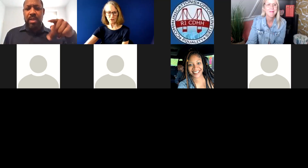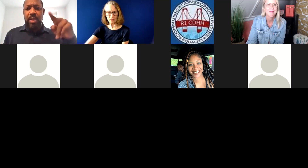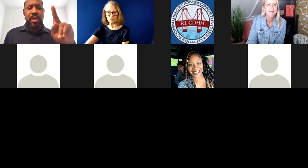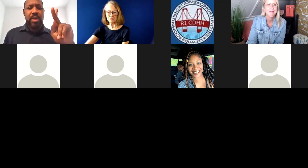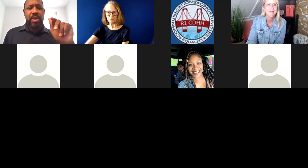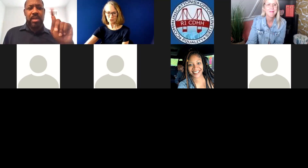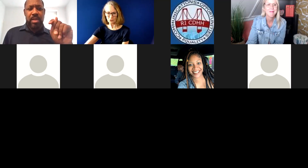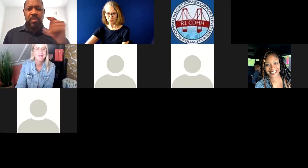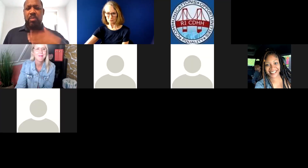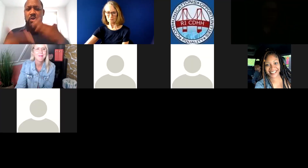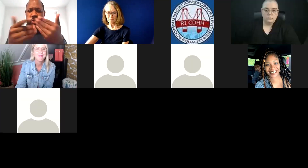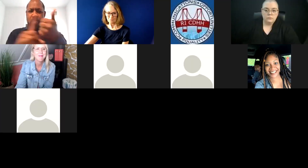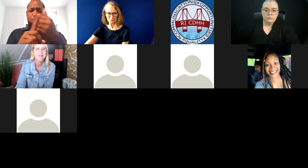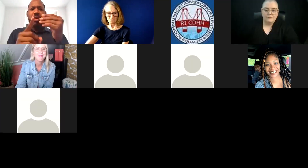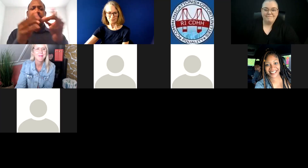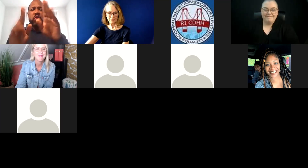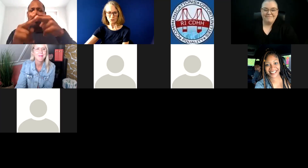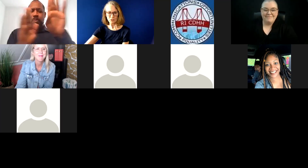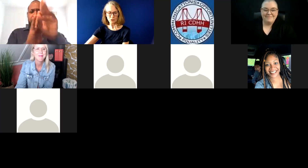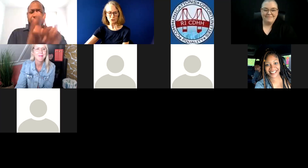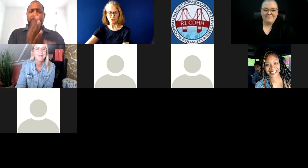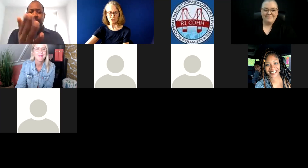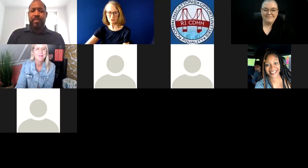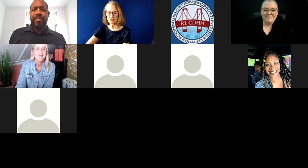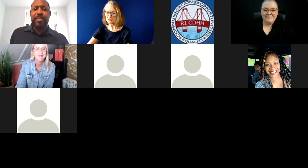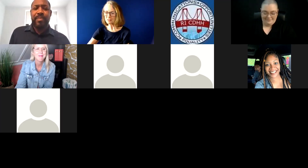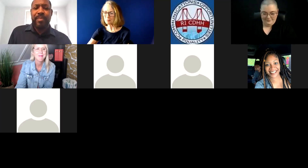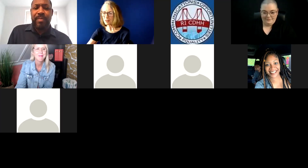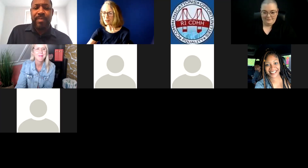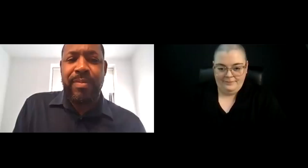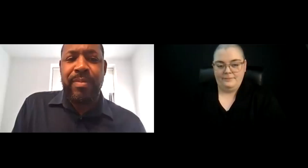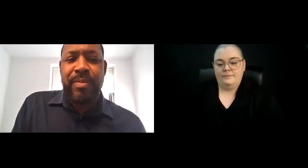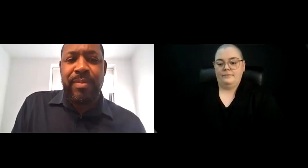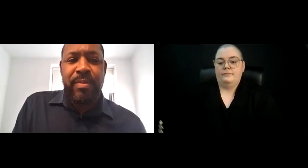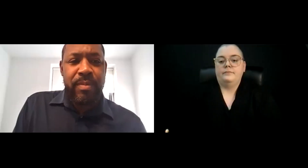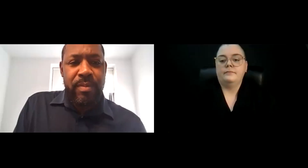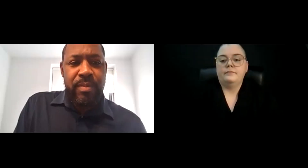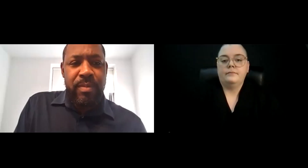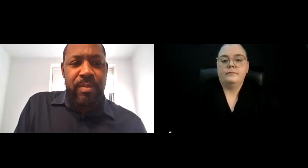Rain Depakote. If you could introduce yourself and tell us about your background.